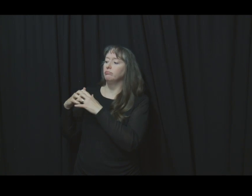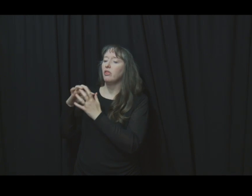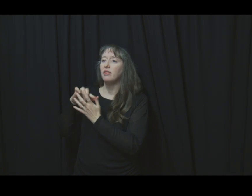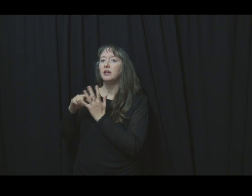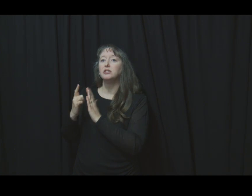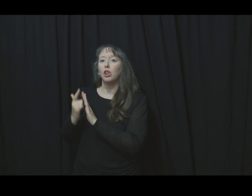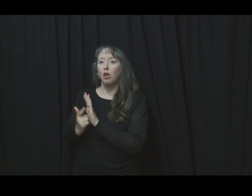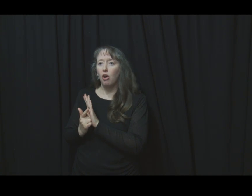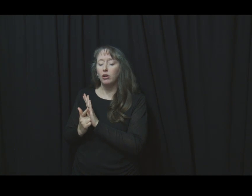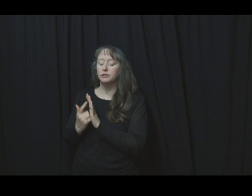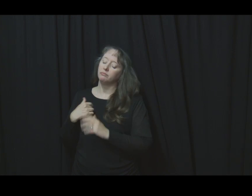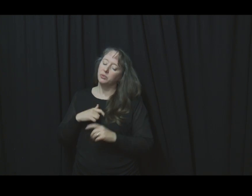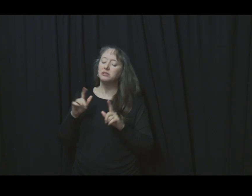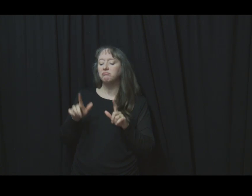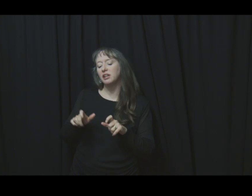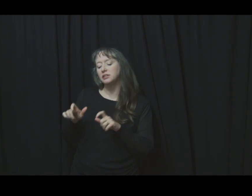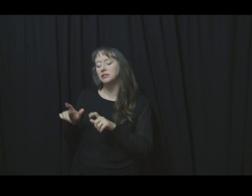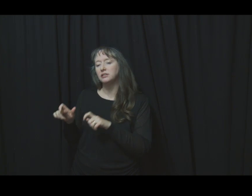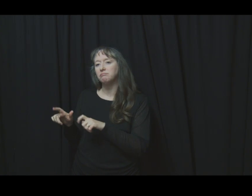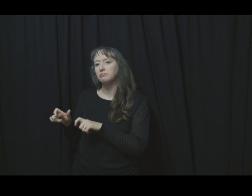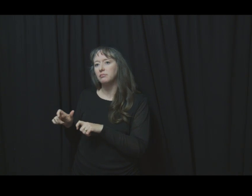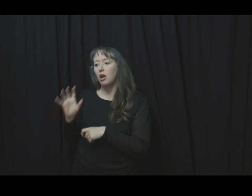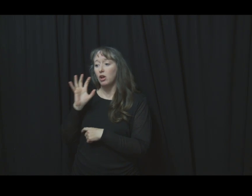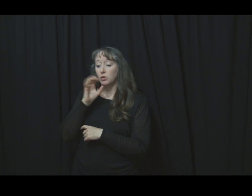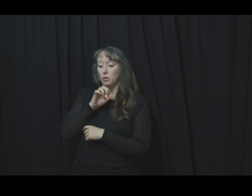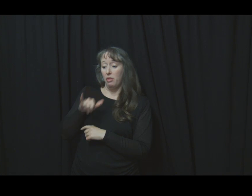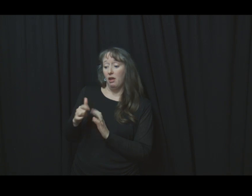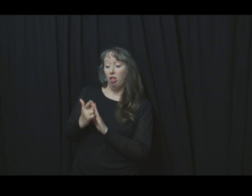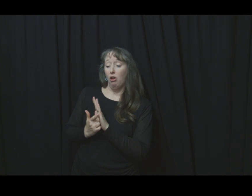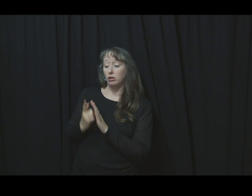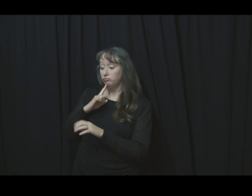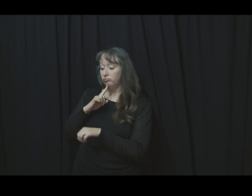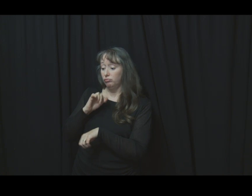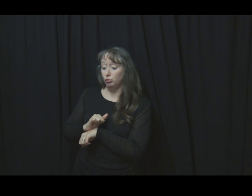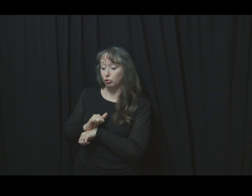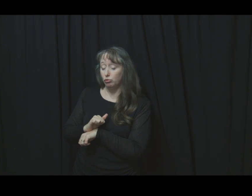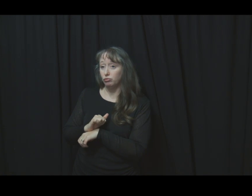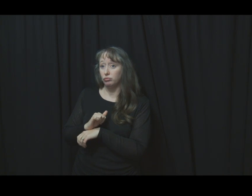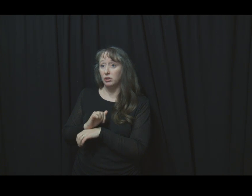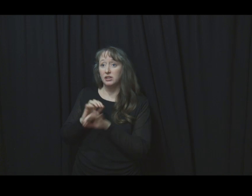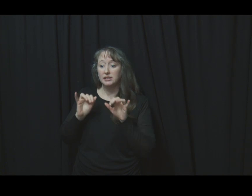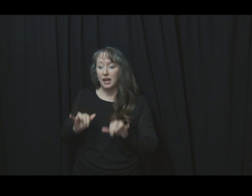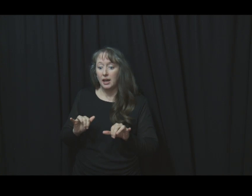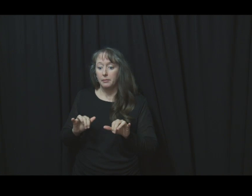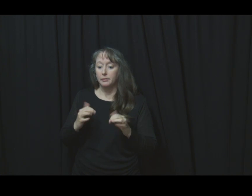experimental science, because we assume those laws are true, and they'll be true tomorrow.